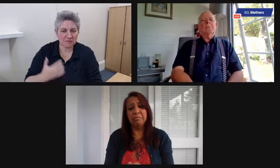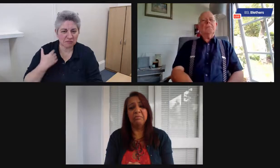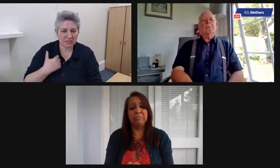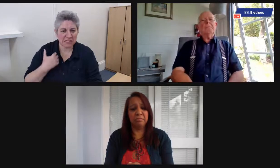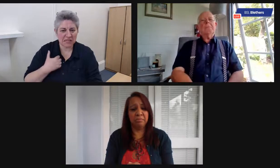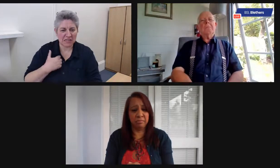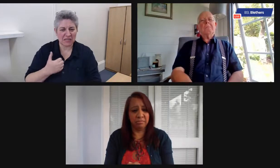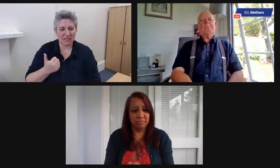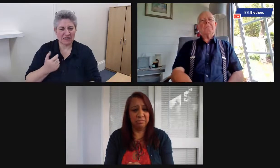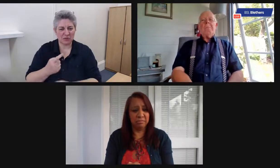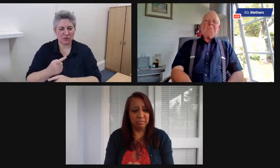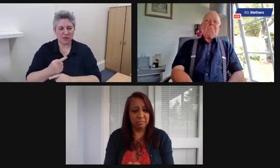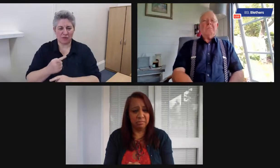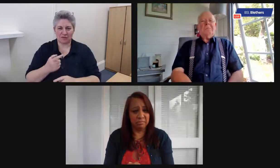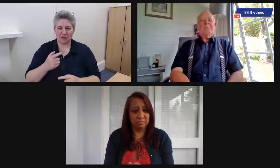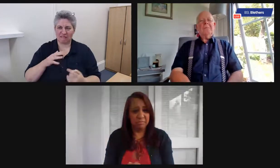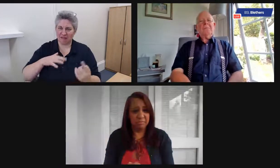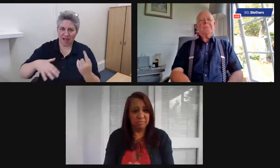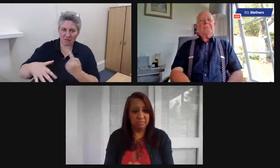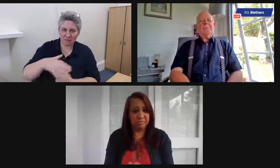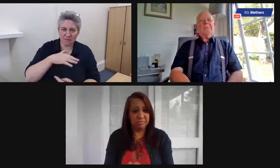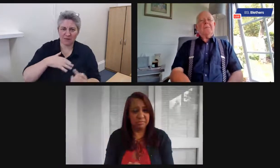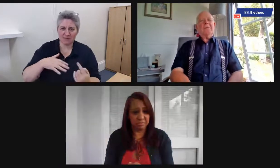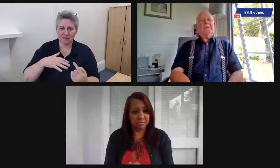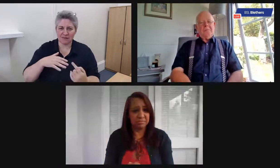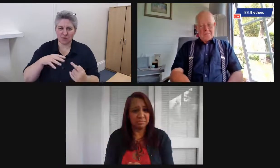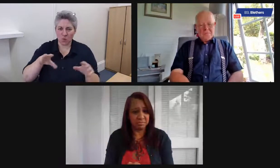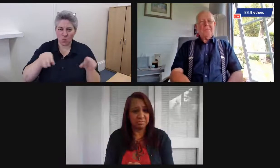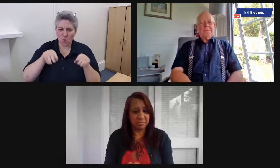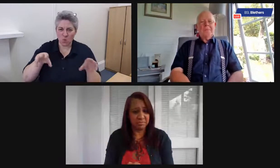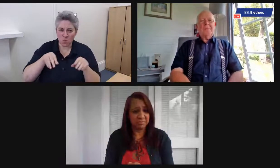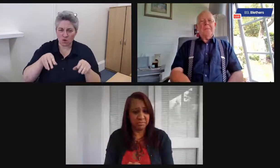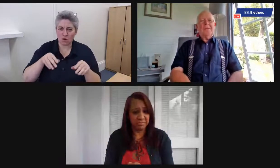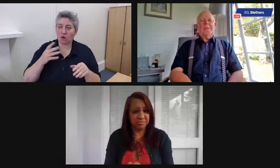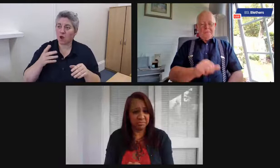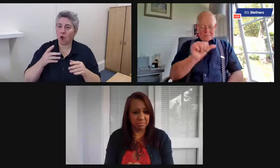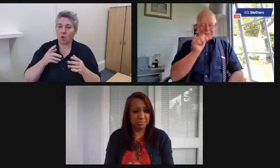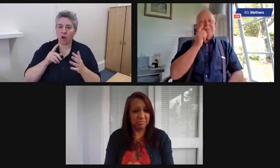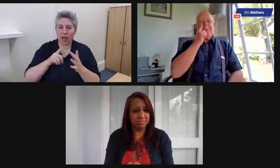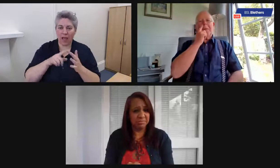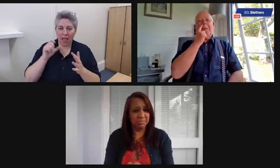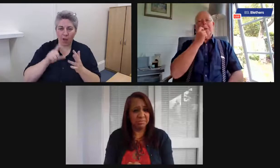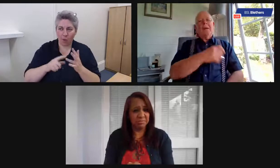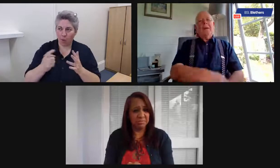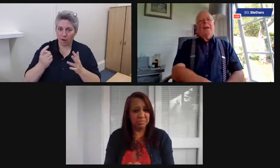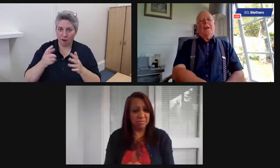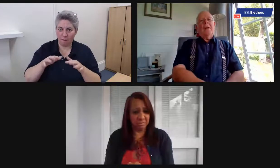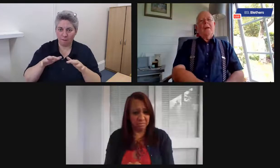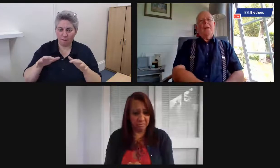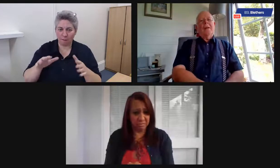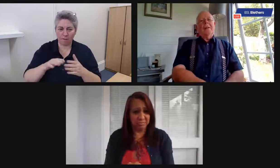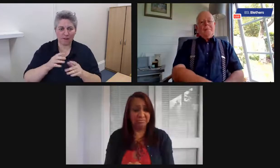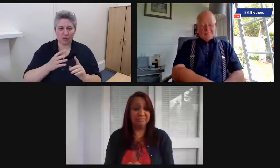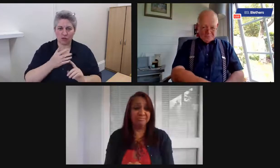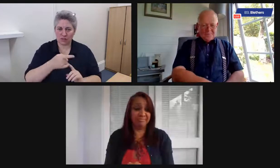be replaced. I'm not sure. I don't know. Oh, that's interesting just to think about the environmental impact as well. Of